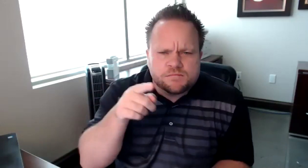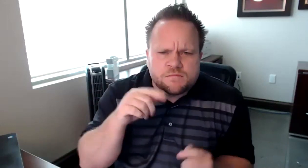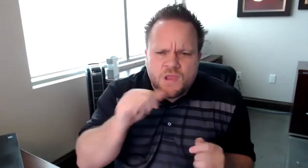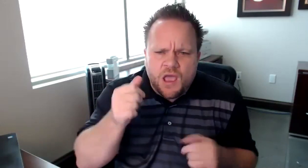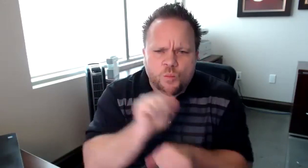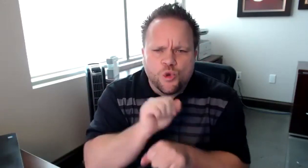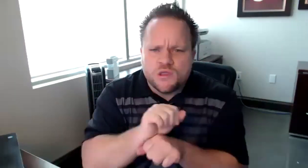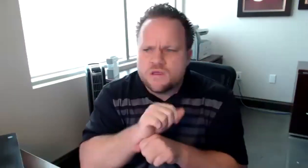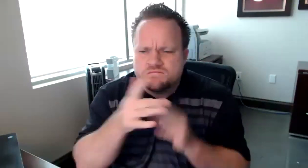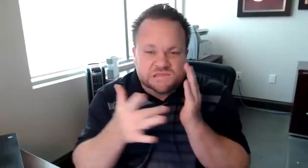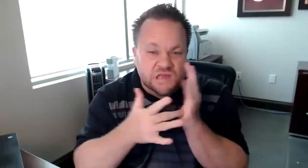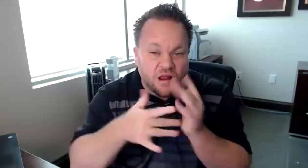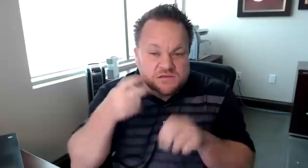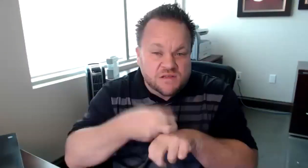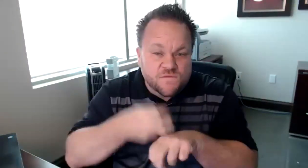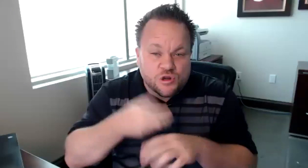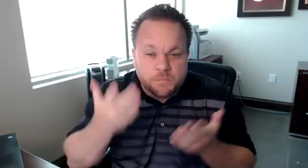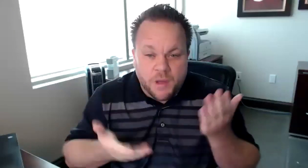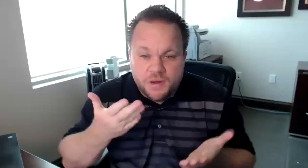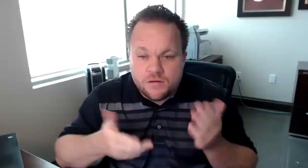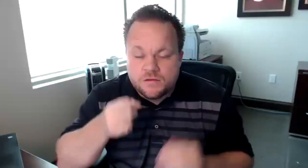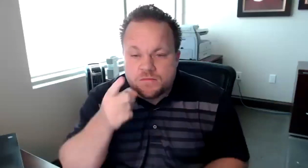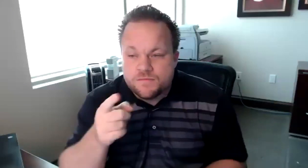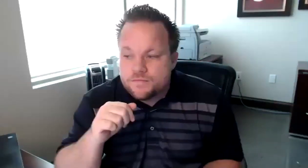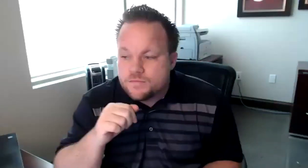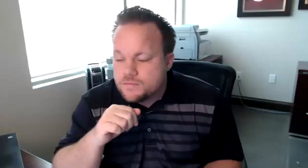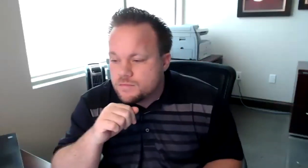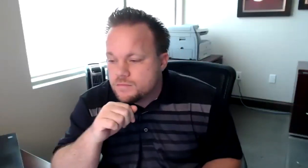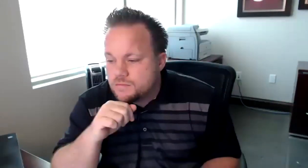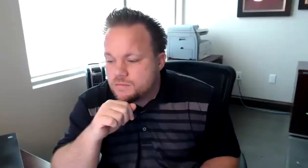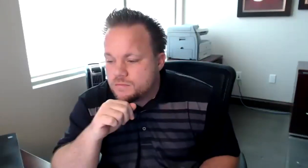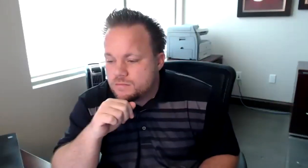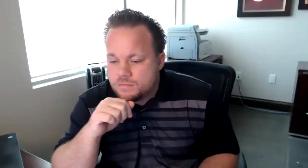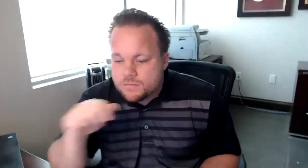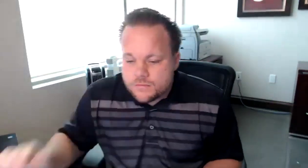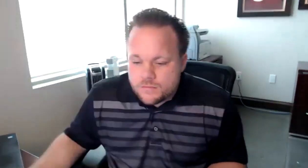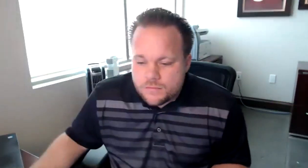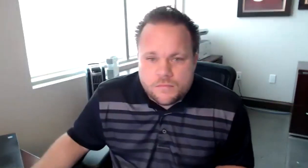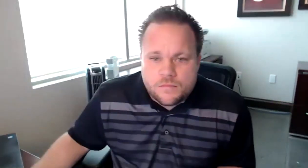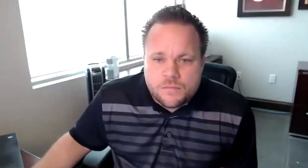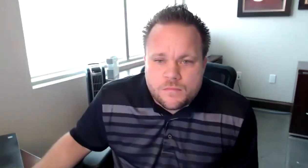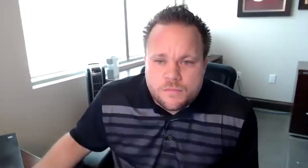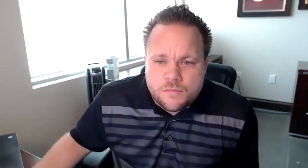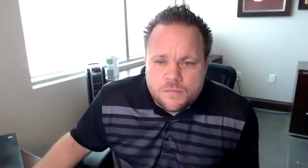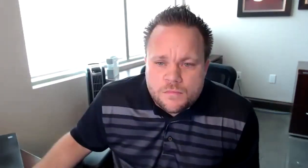Matt, it seems like your technology, maybe you're having a difficult time with it or it's not working.